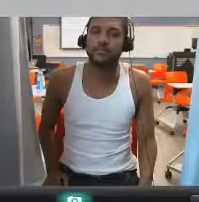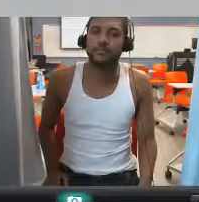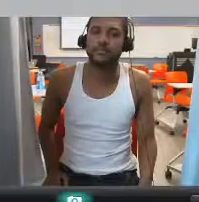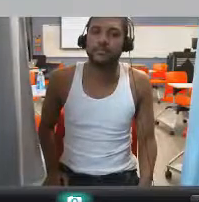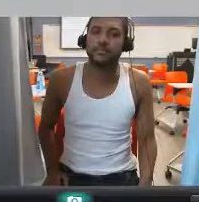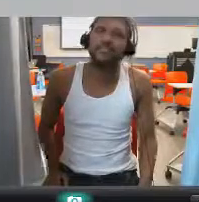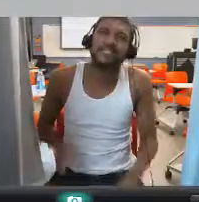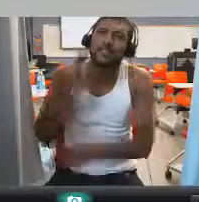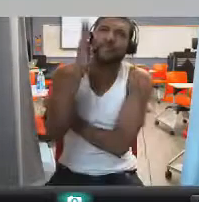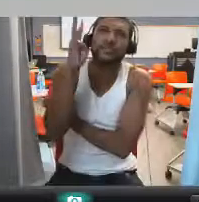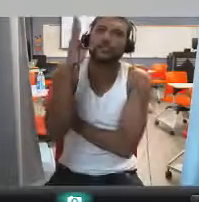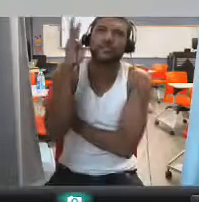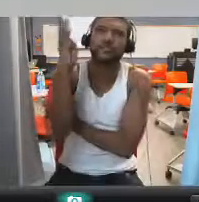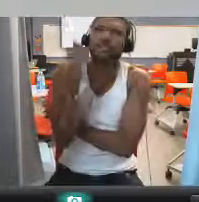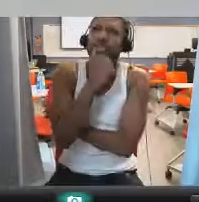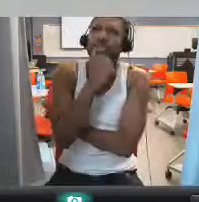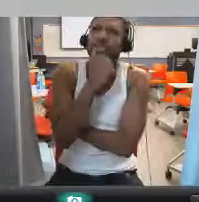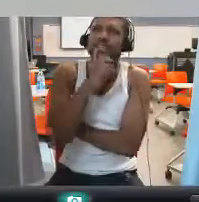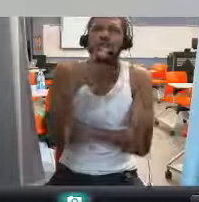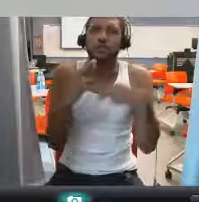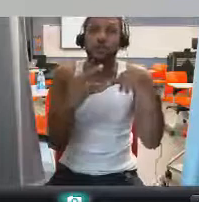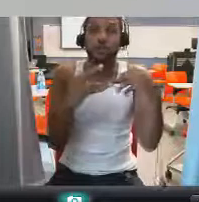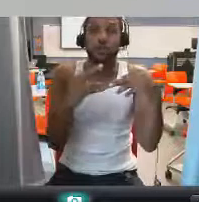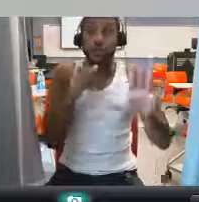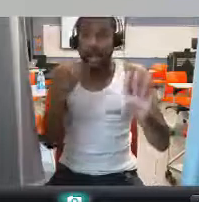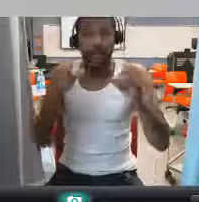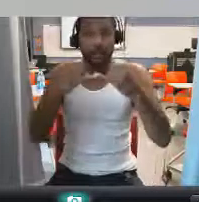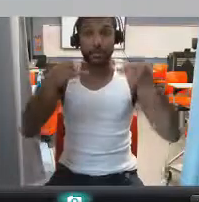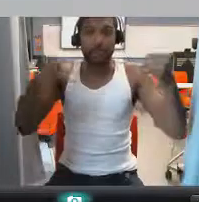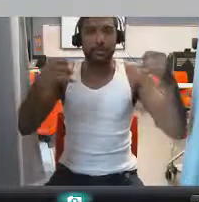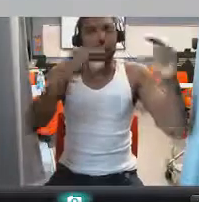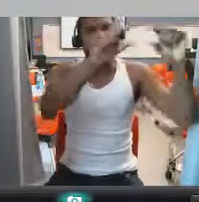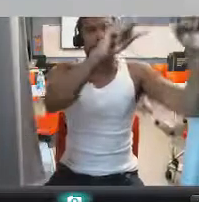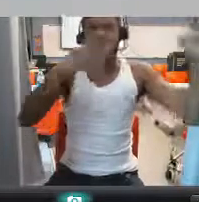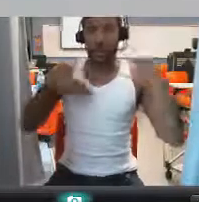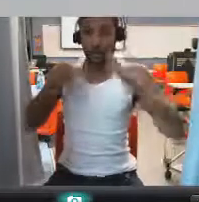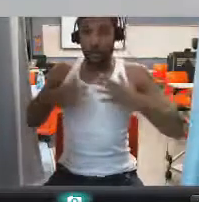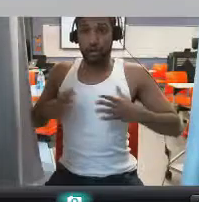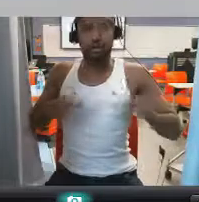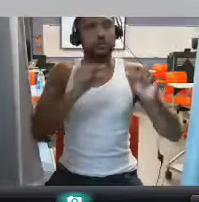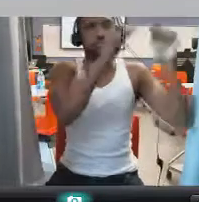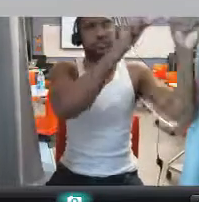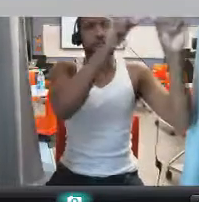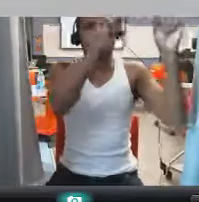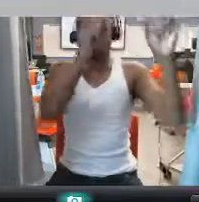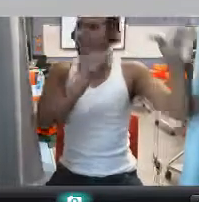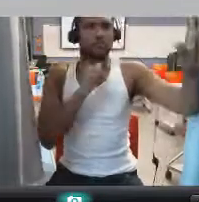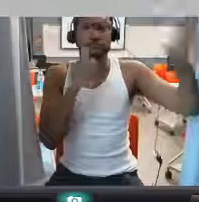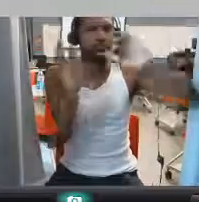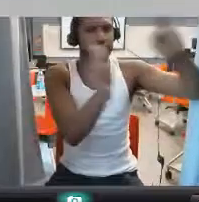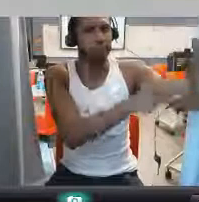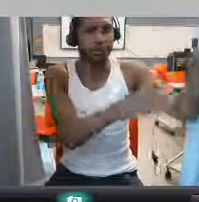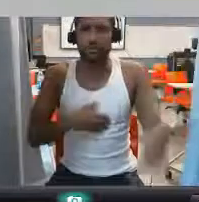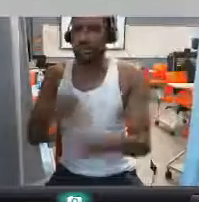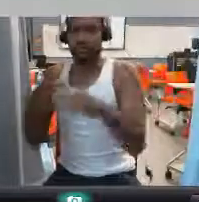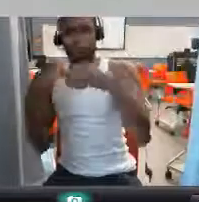And I could just see it in my head. It wasn't ropey like a rope, like a clothesline that you hang clothes on or something. It wasn't that thin rope.